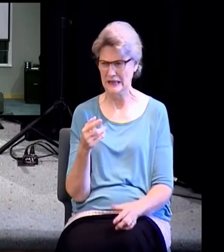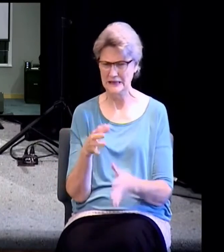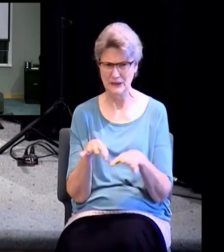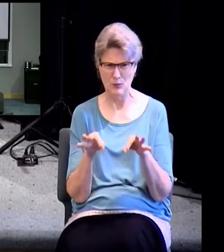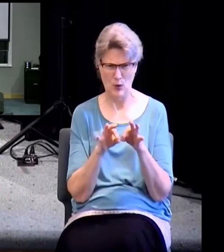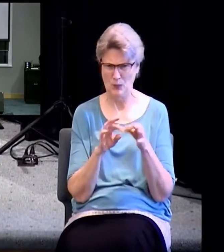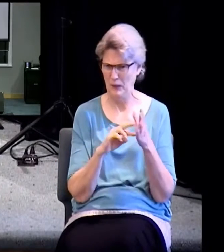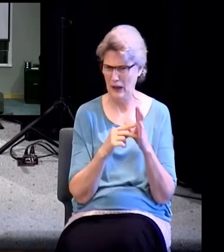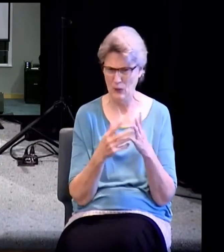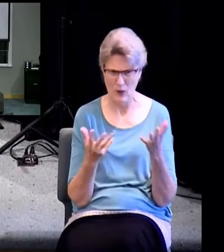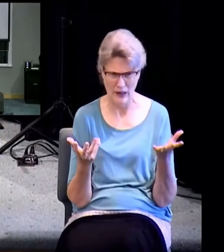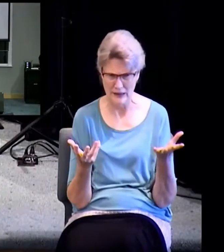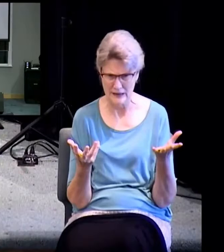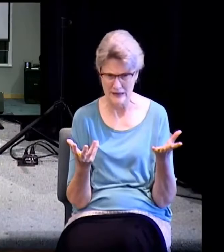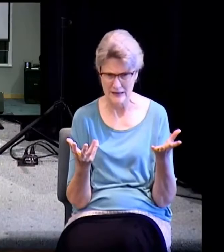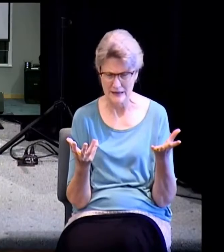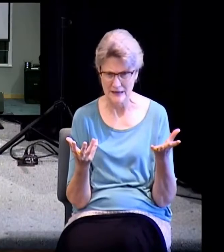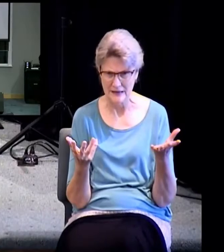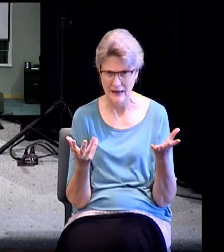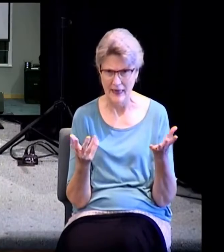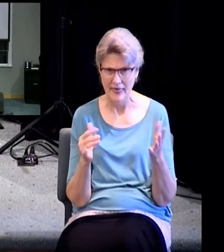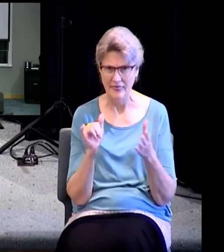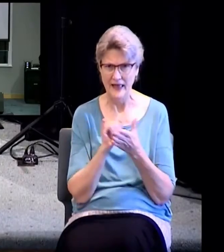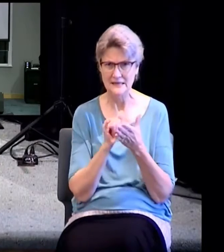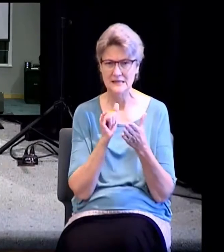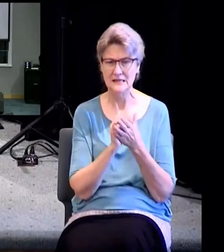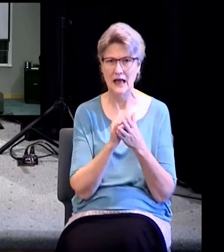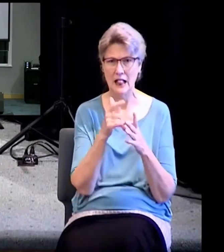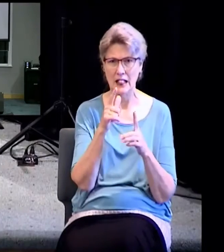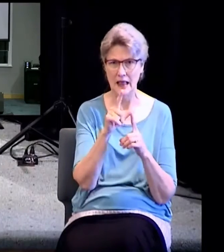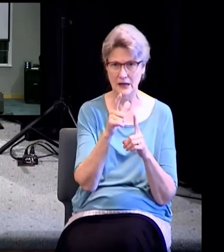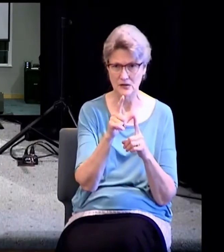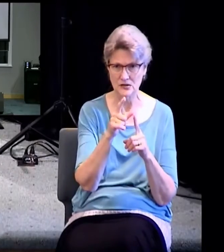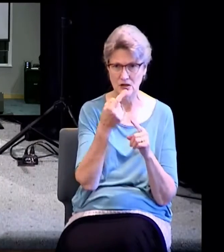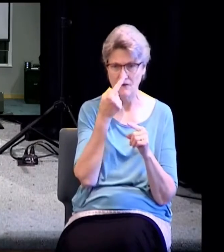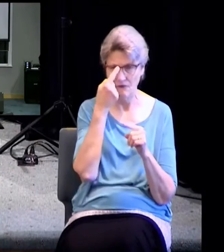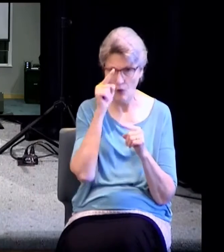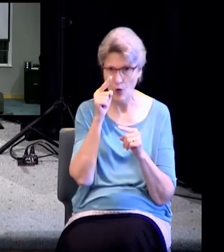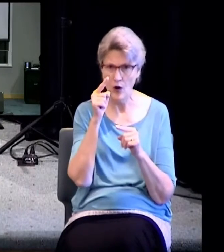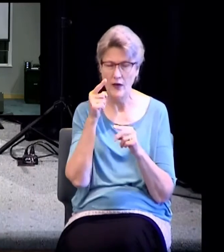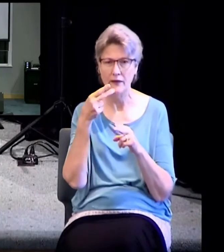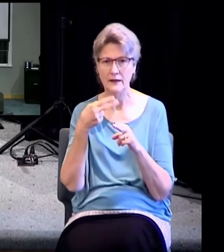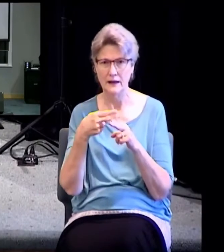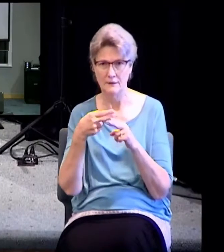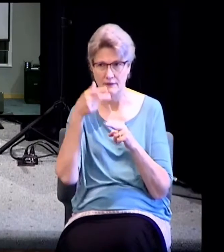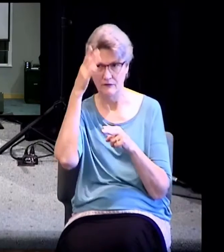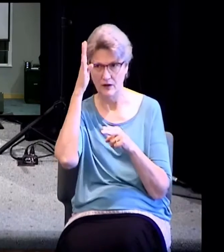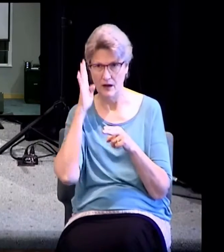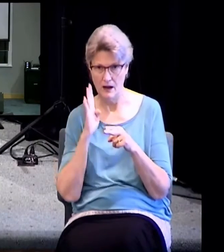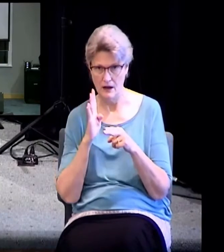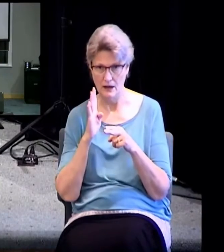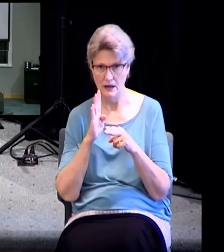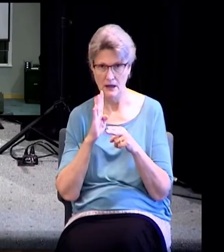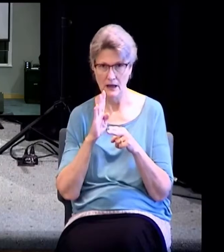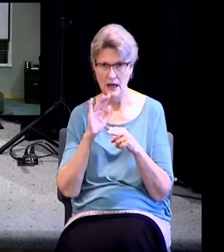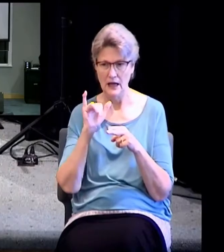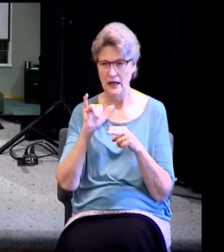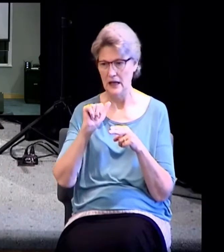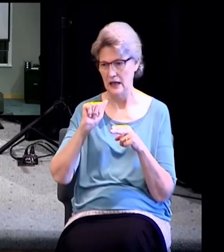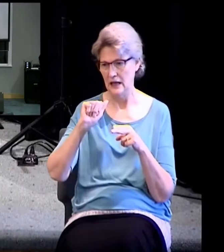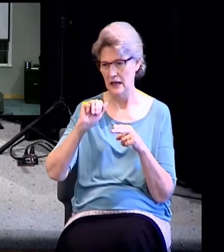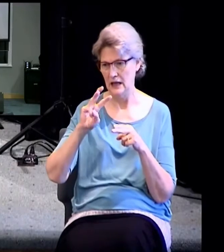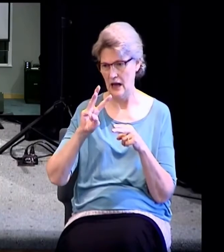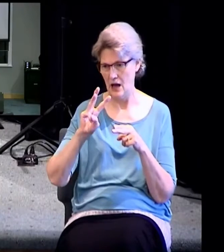is that? That is the consonants for the name of God, which is where we get Yahweh from. So